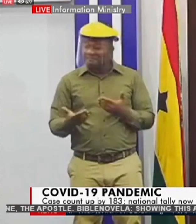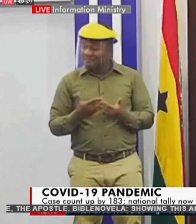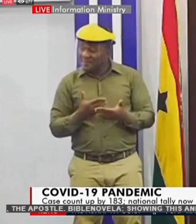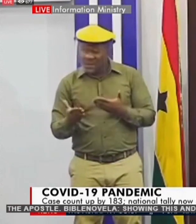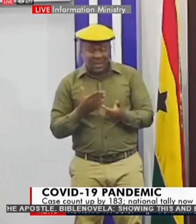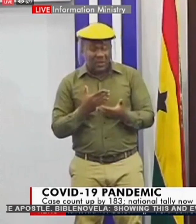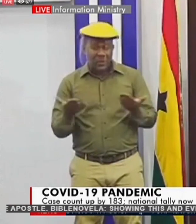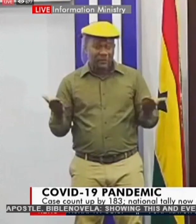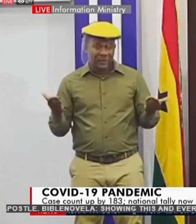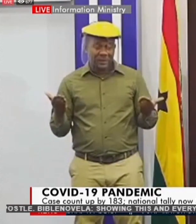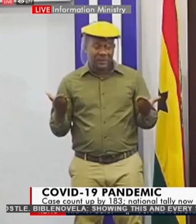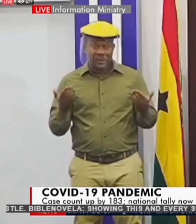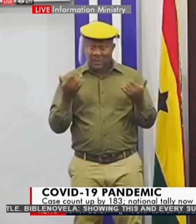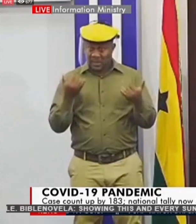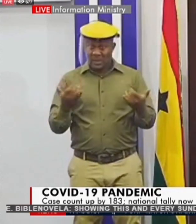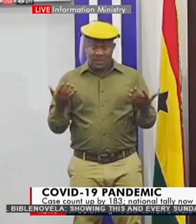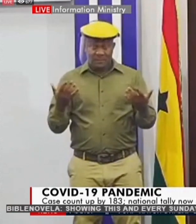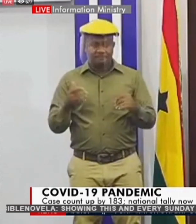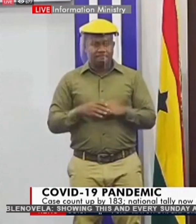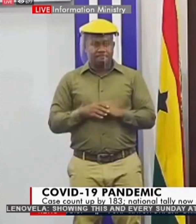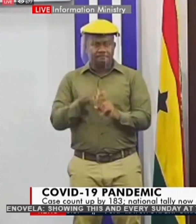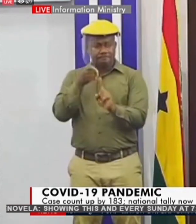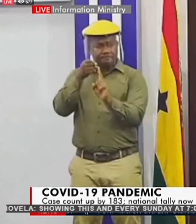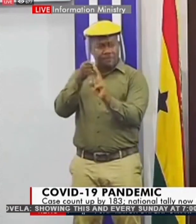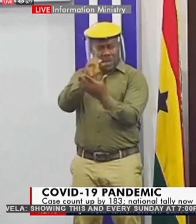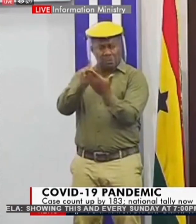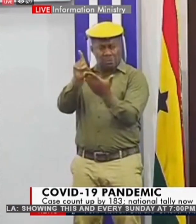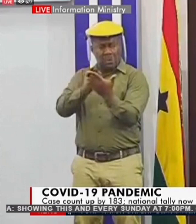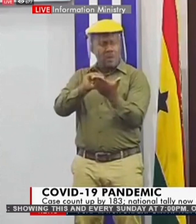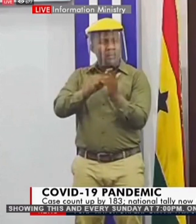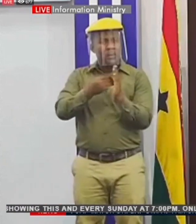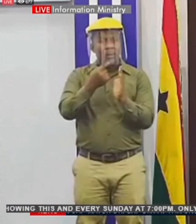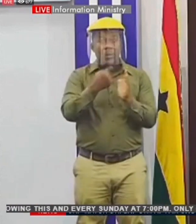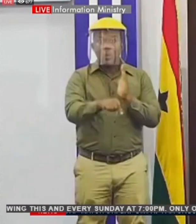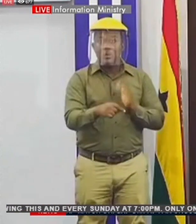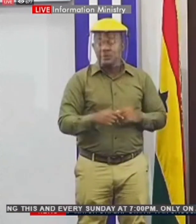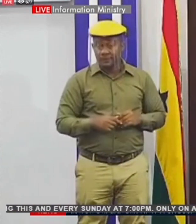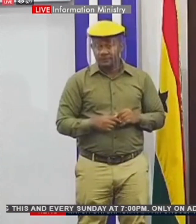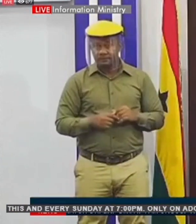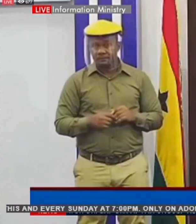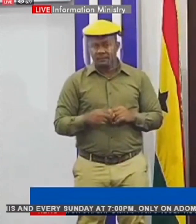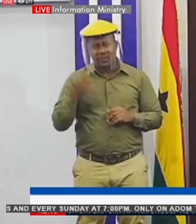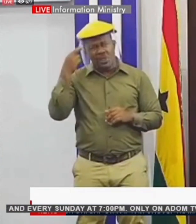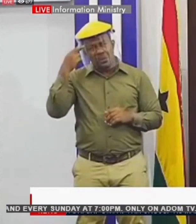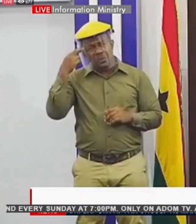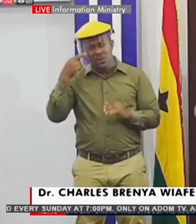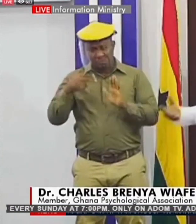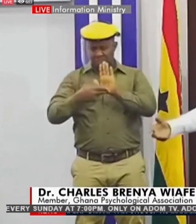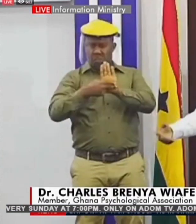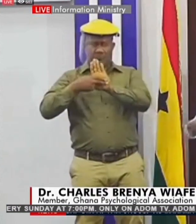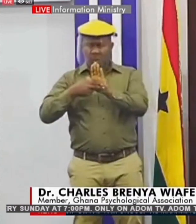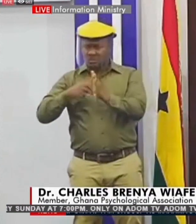thing. So I want to look at one, what is stigma, on what basis do we stigmatize people, what